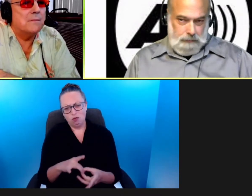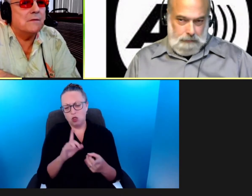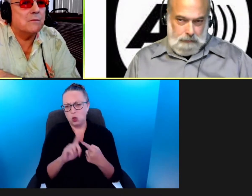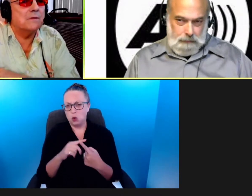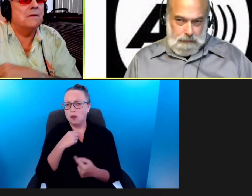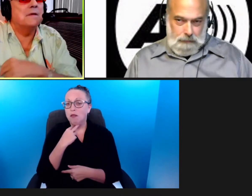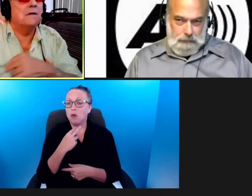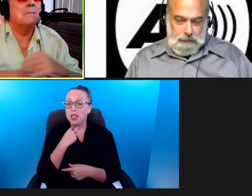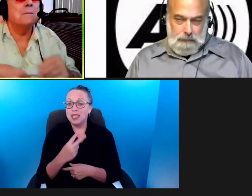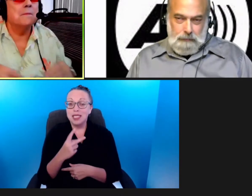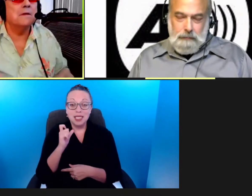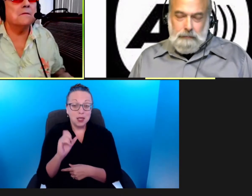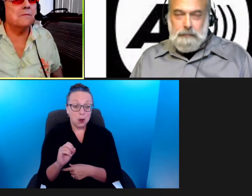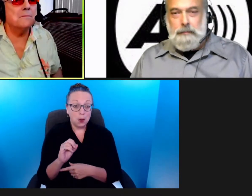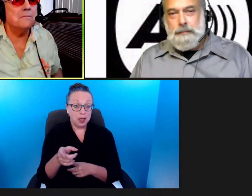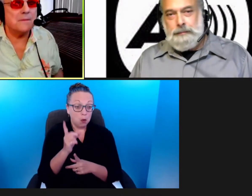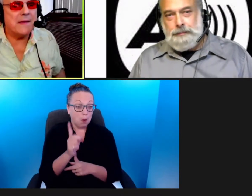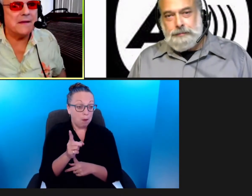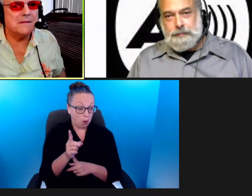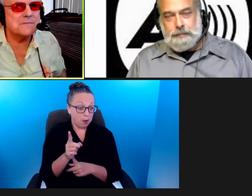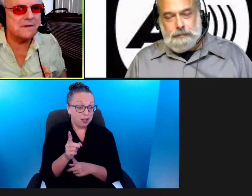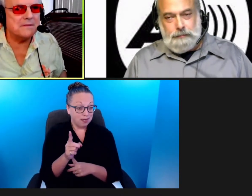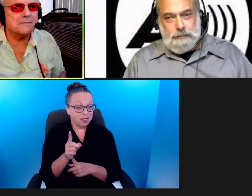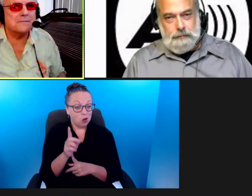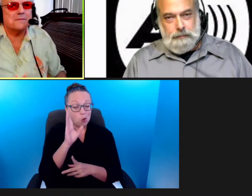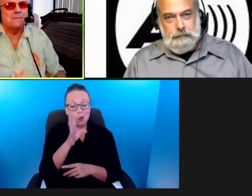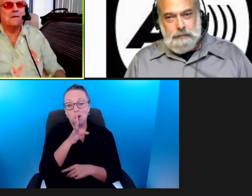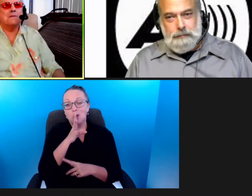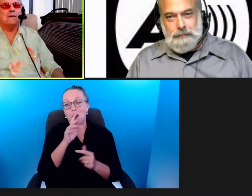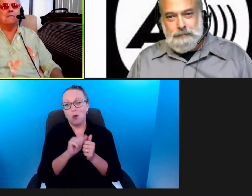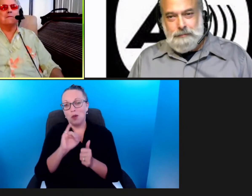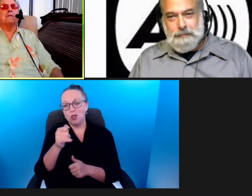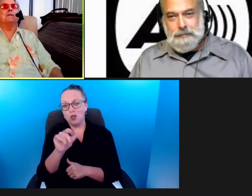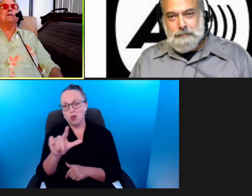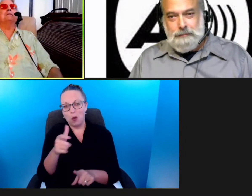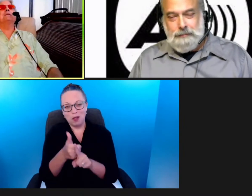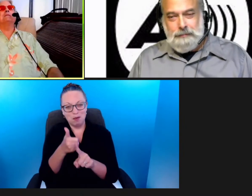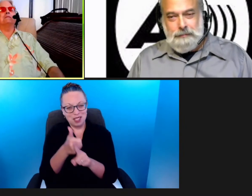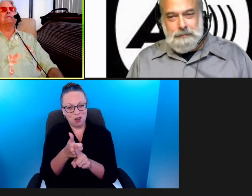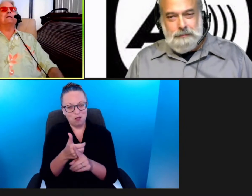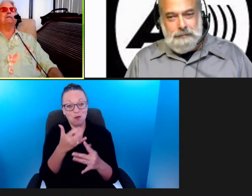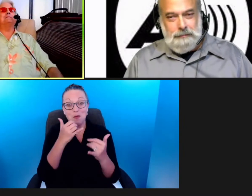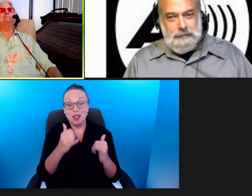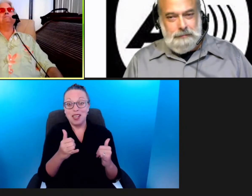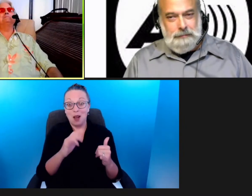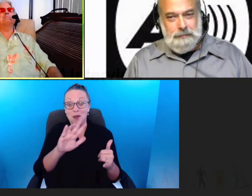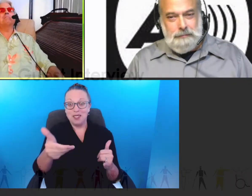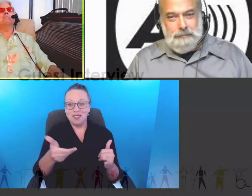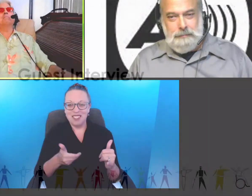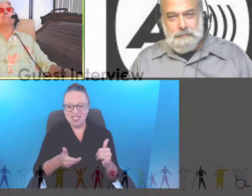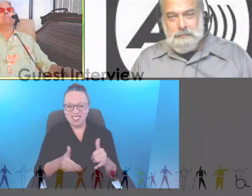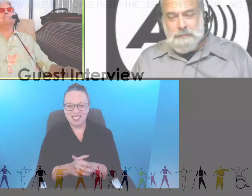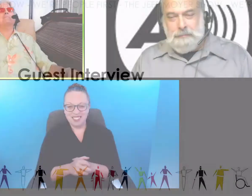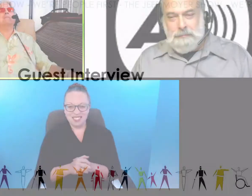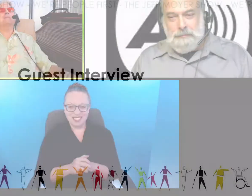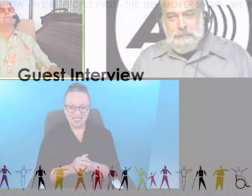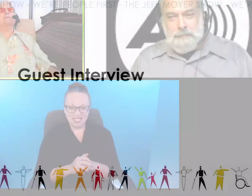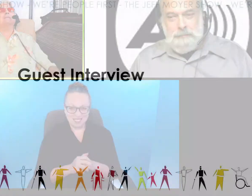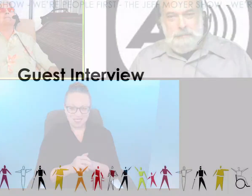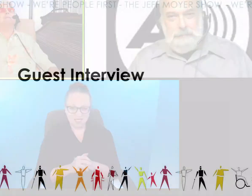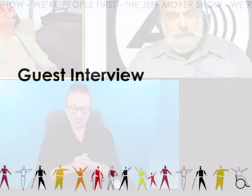just a moment, we're going to hear from the man himself. Here we go for the interlude now.